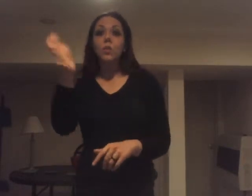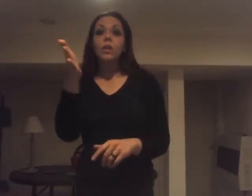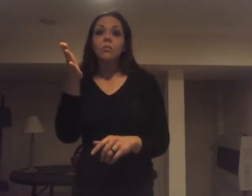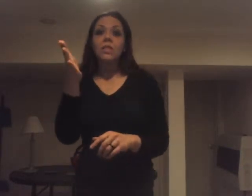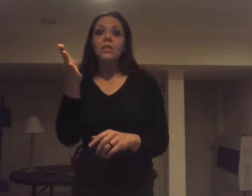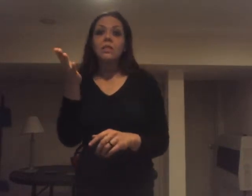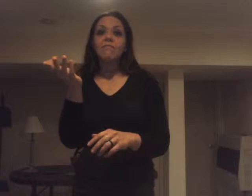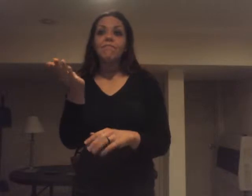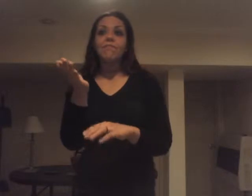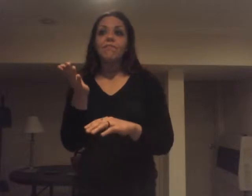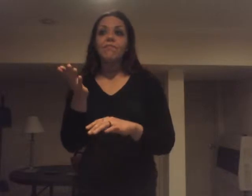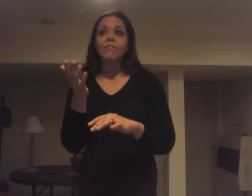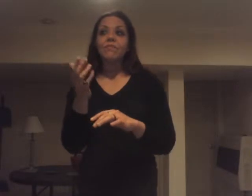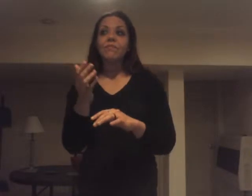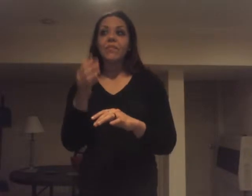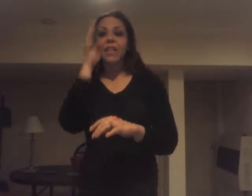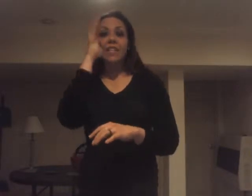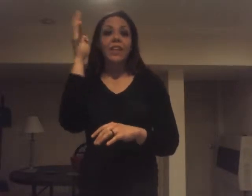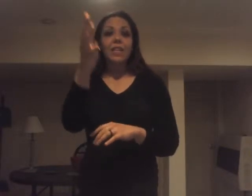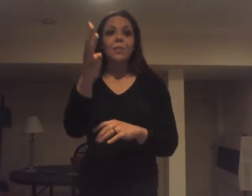surgical procedures to address them.